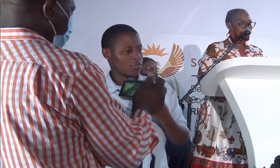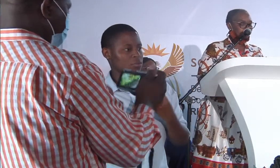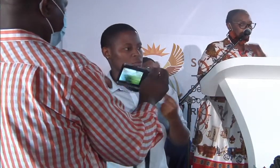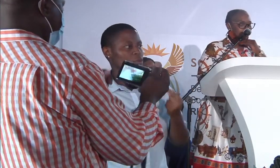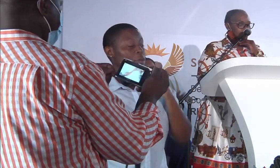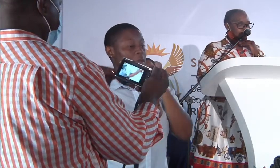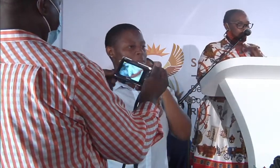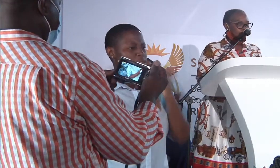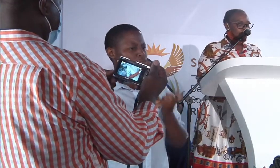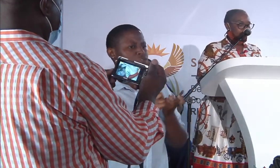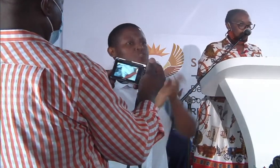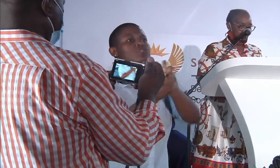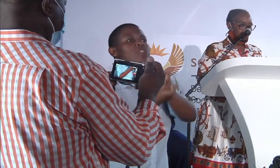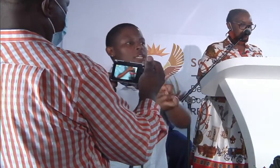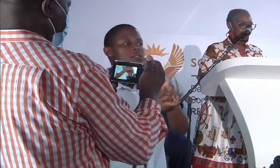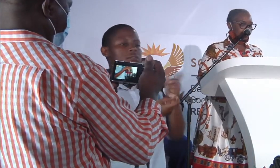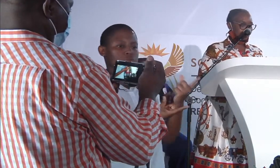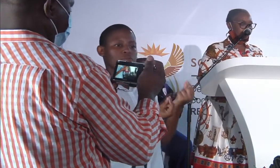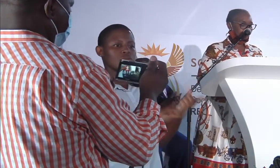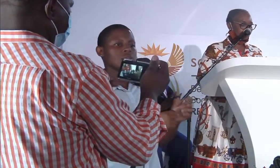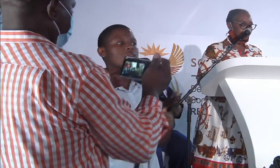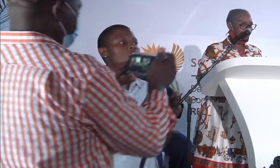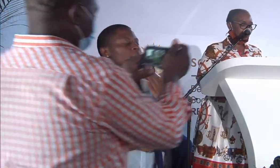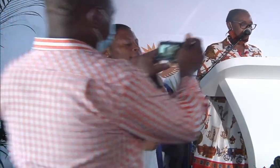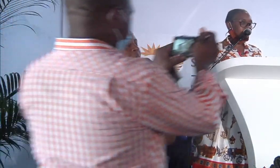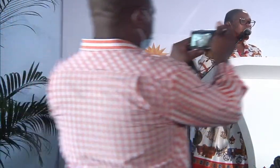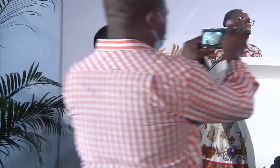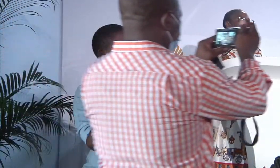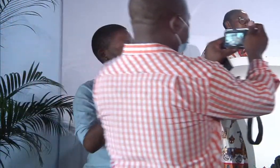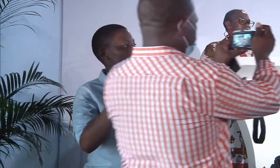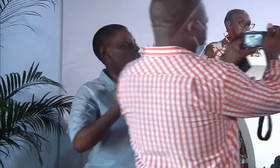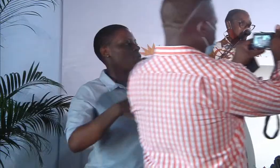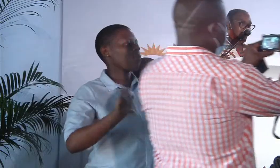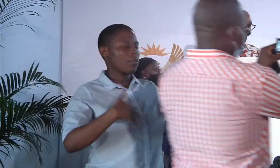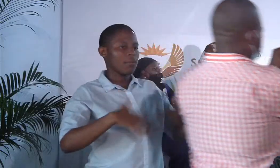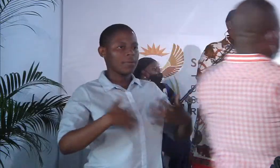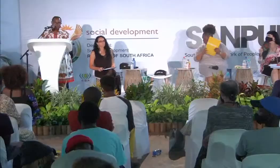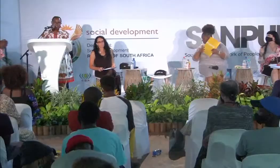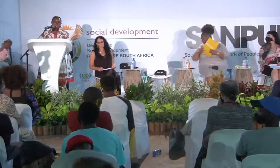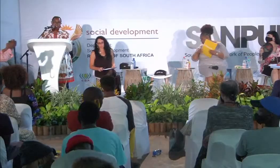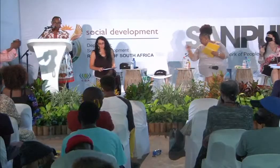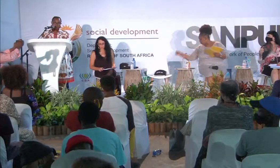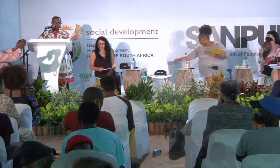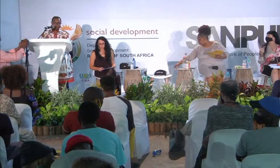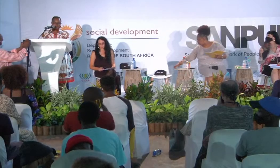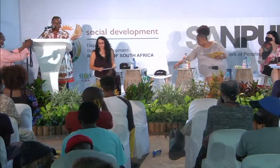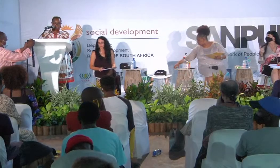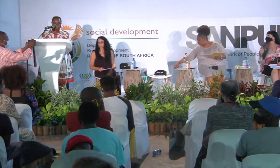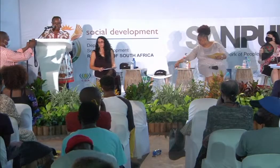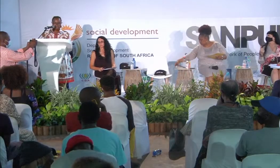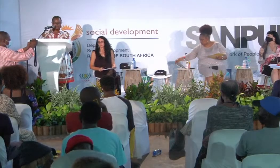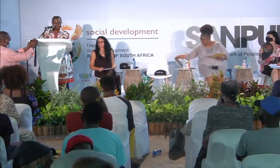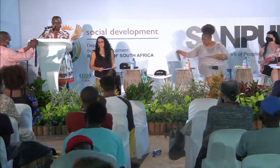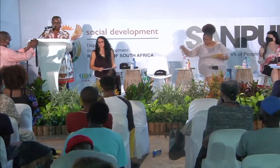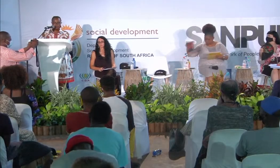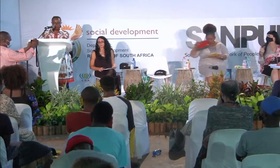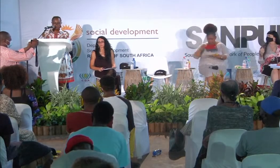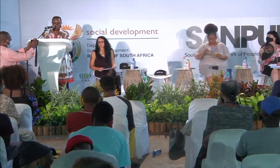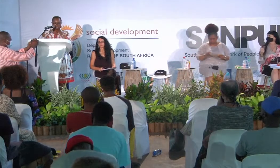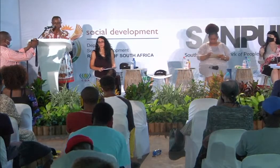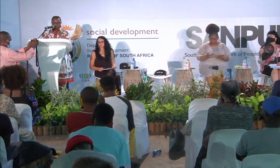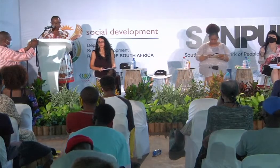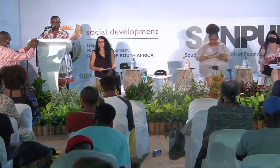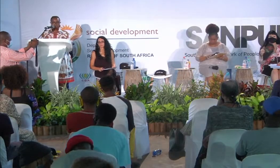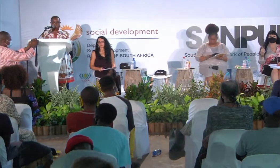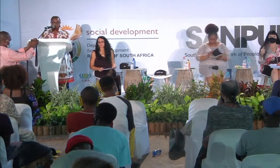grounds. So we are grateful that she is here, and she's the one that initiated or piloted